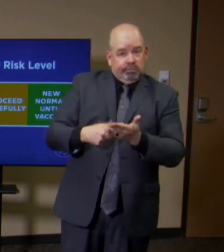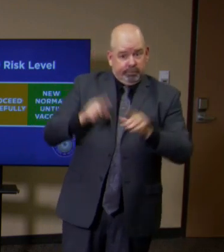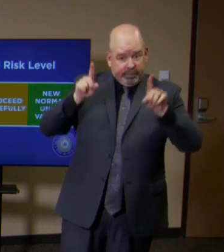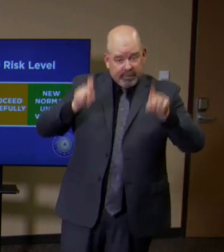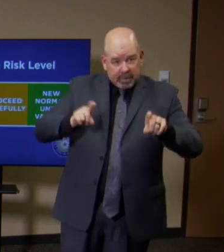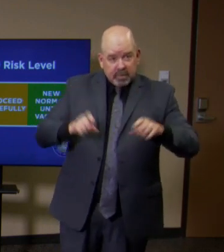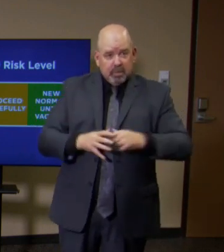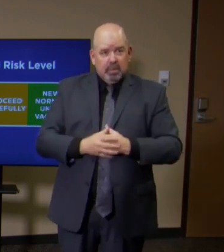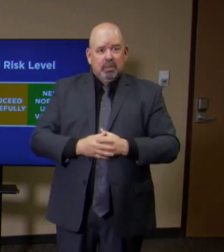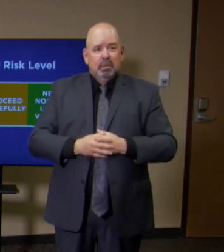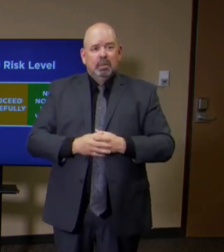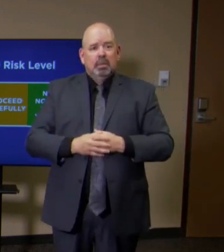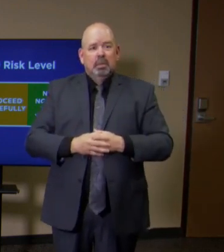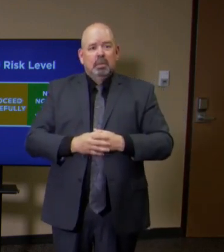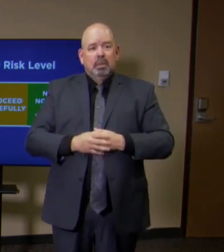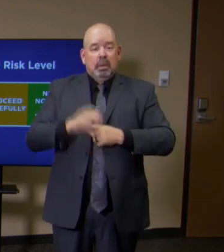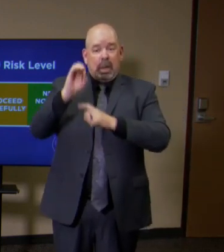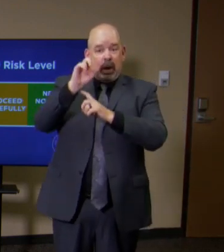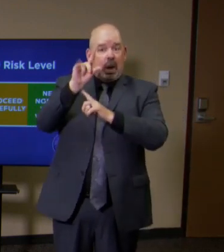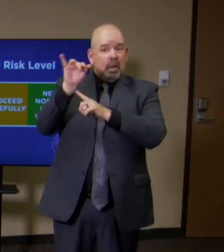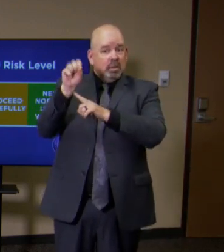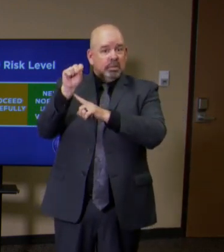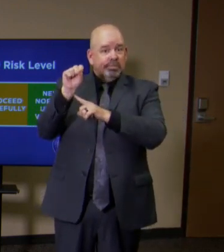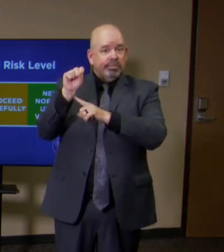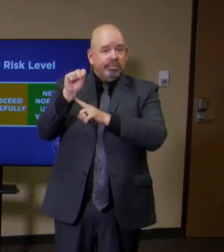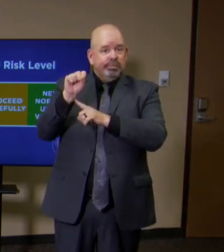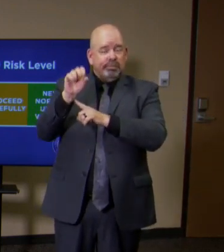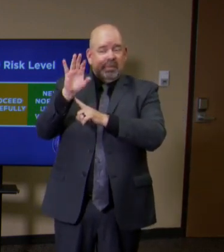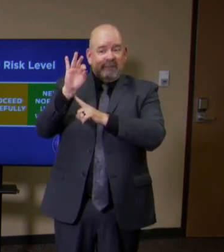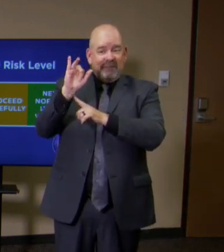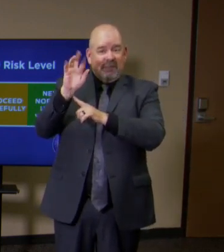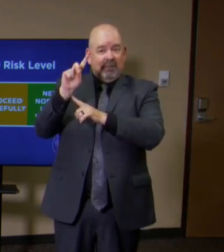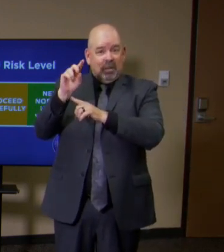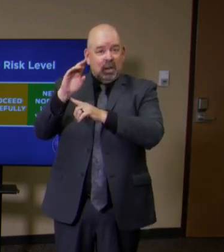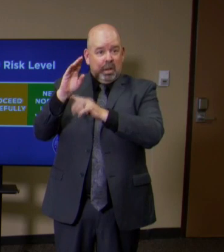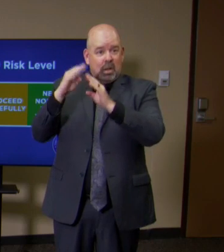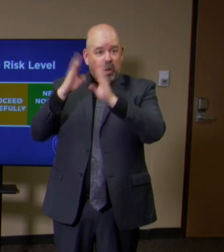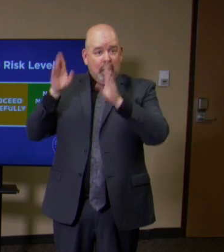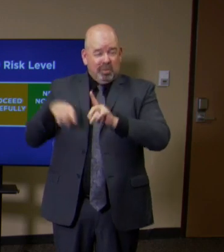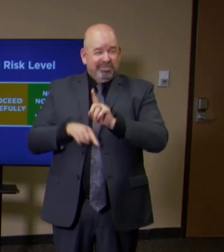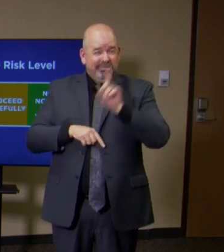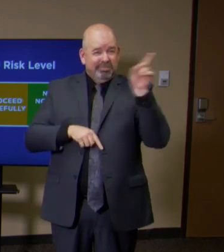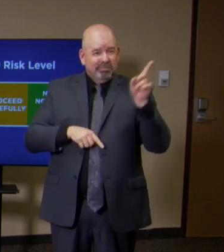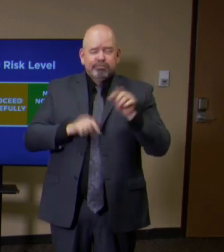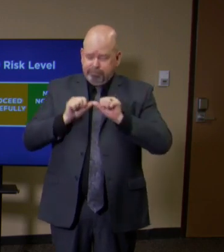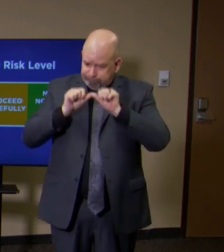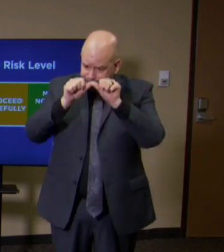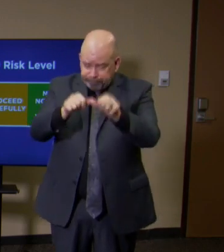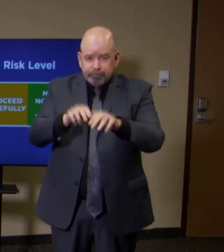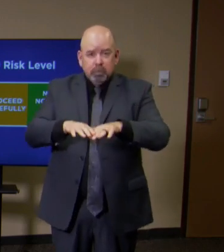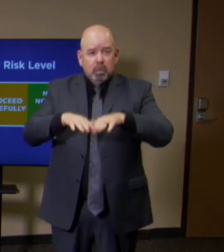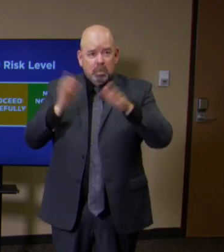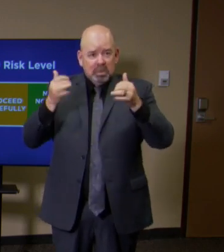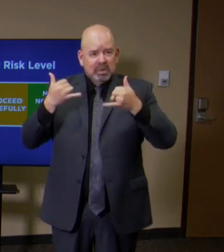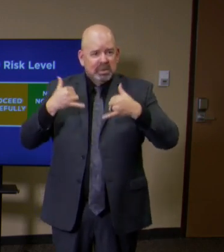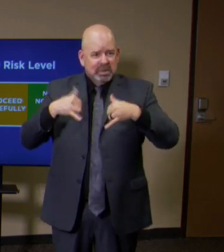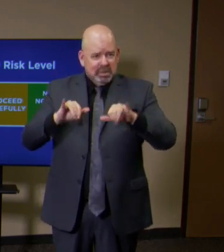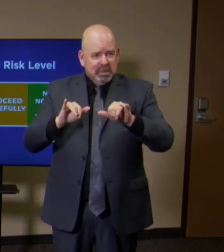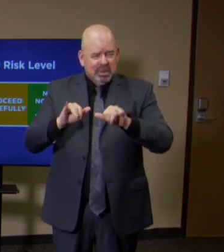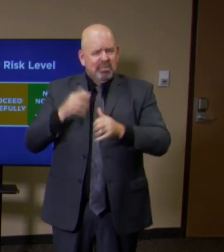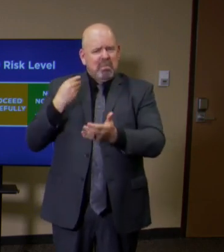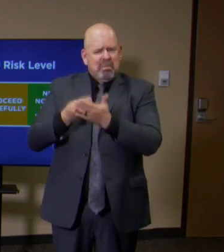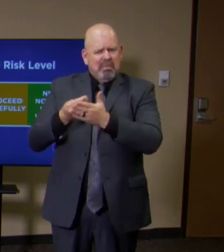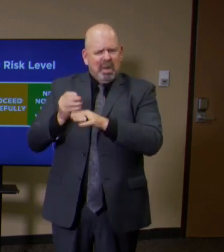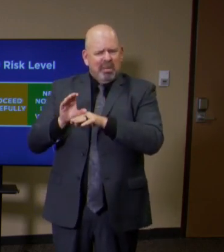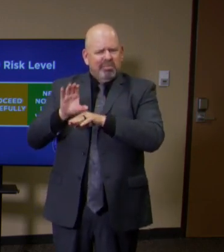July. And again, you know, these things, we continue to work on this. It doesn't mean we're going to close at the end of July.